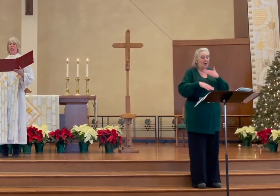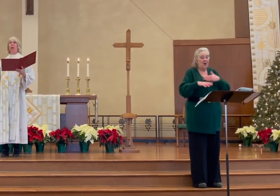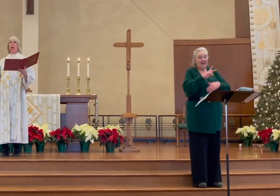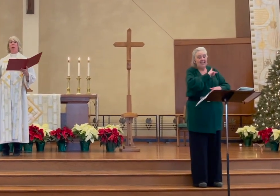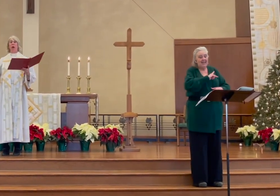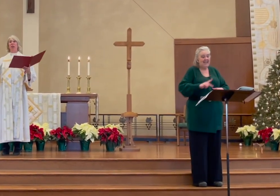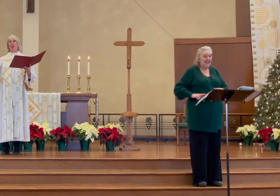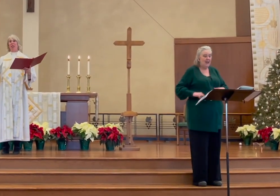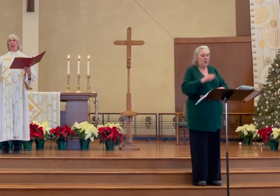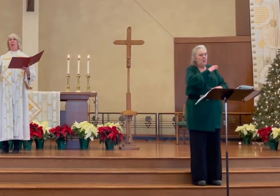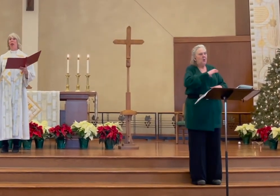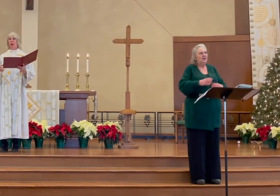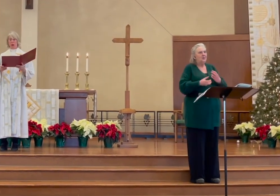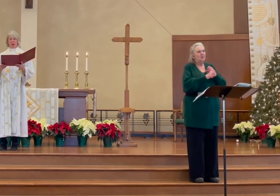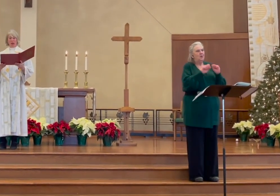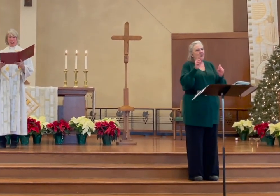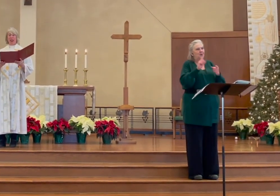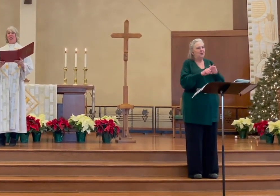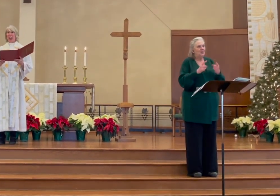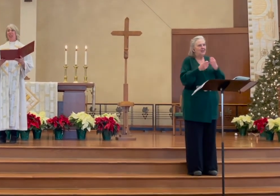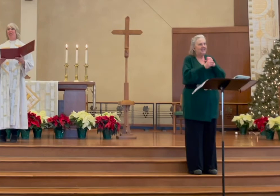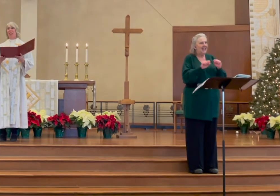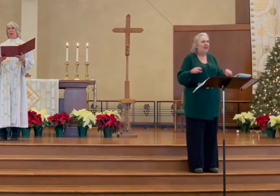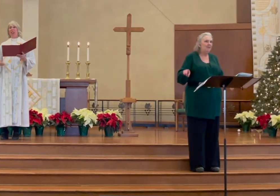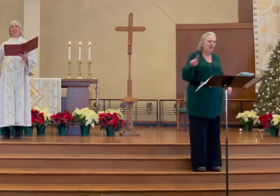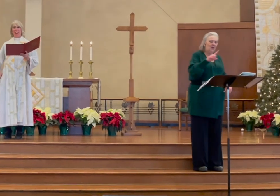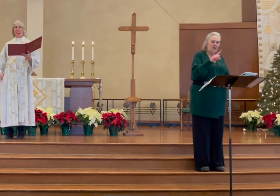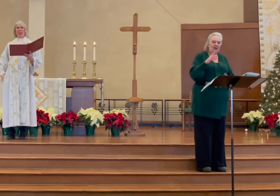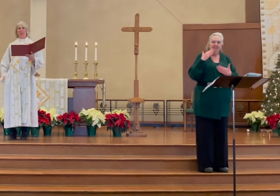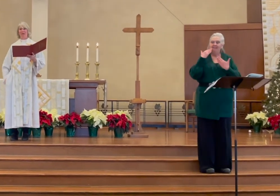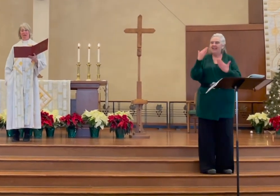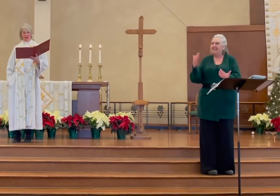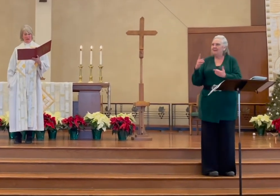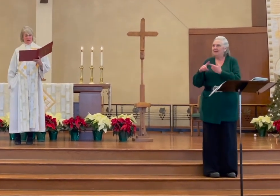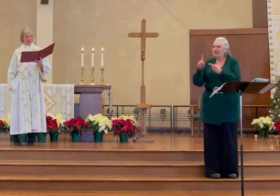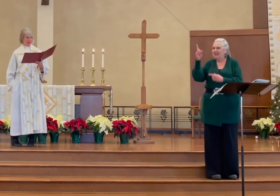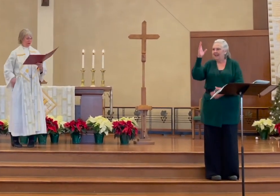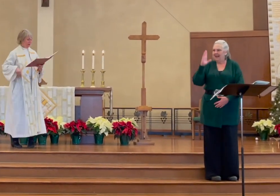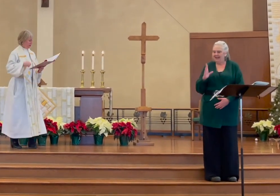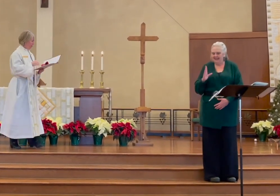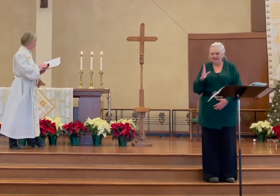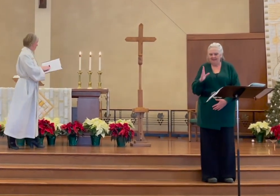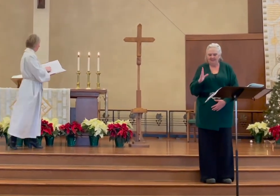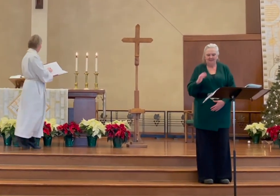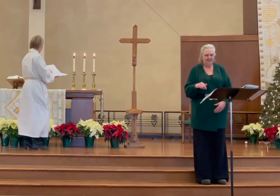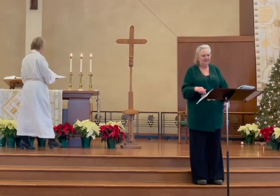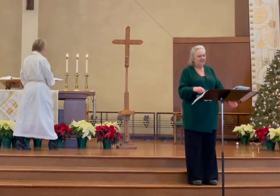Thanks be to God.